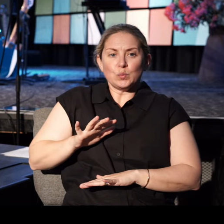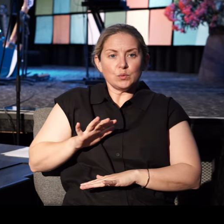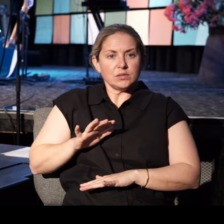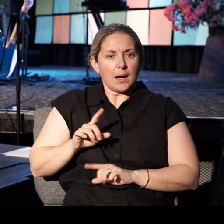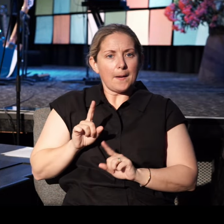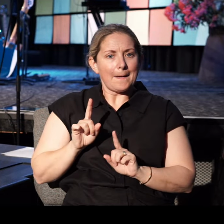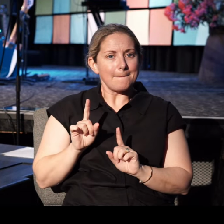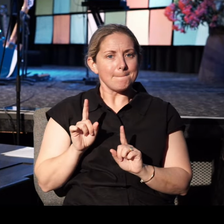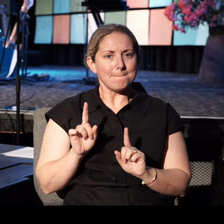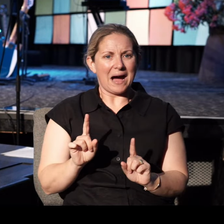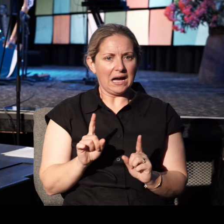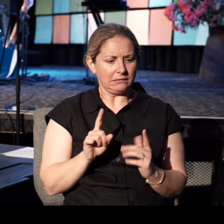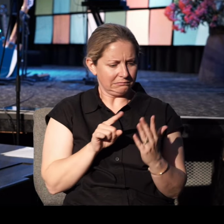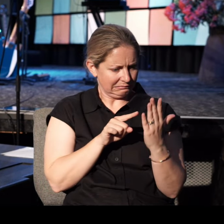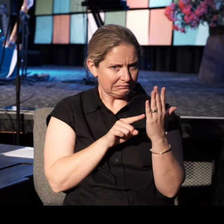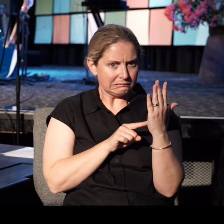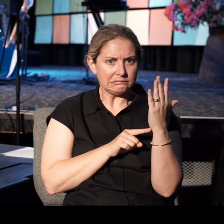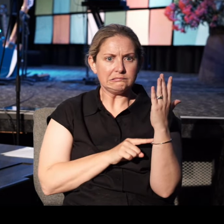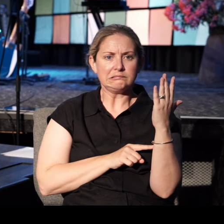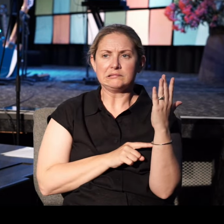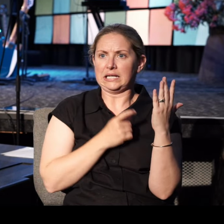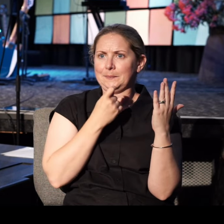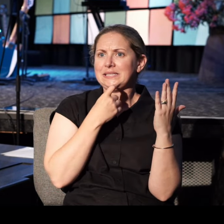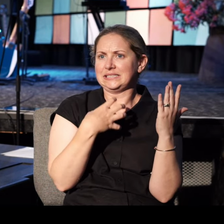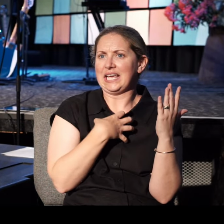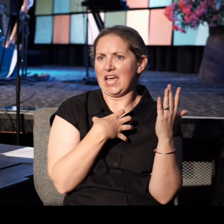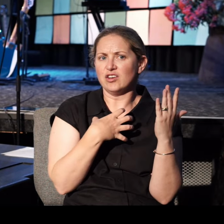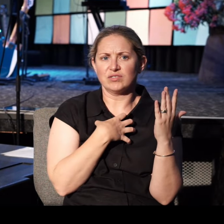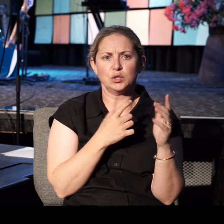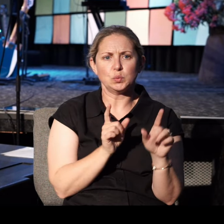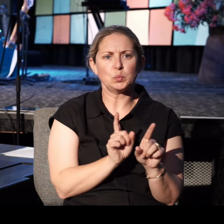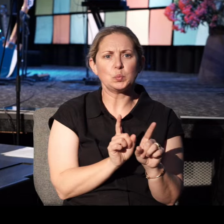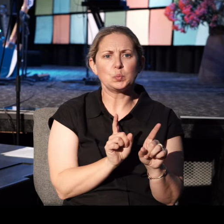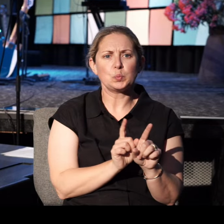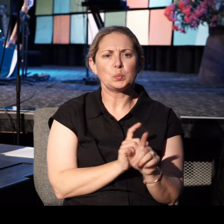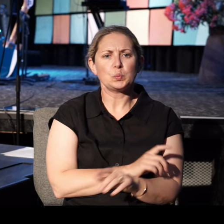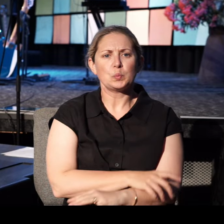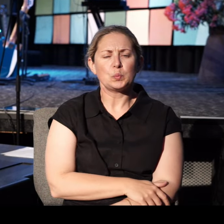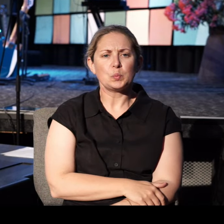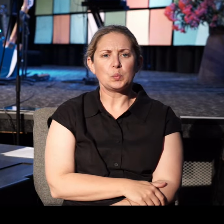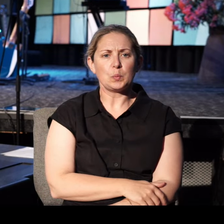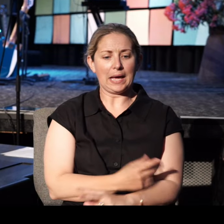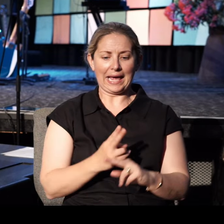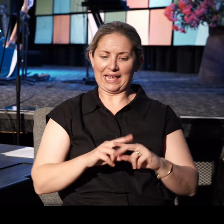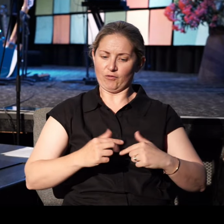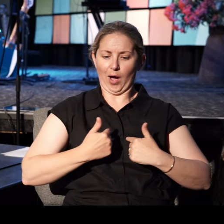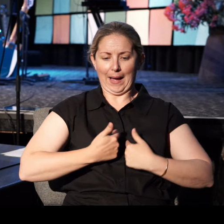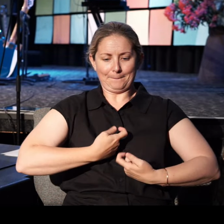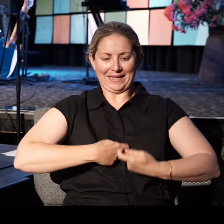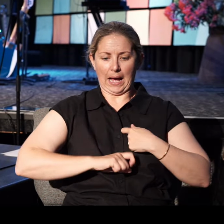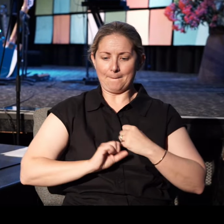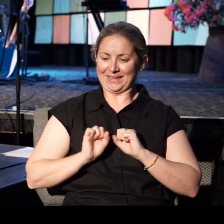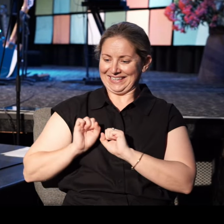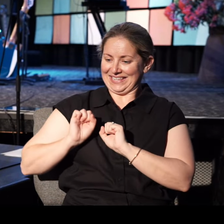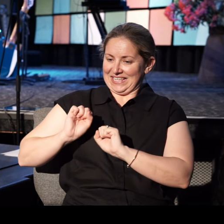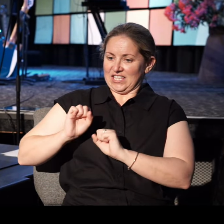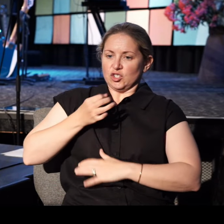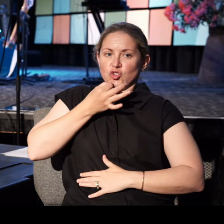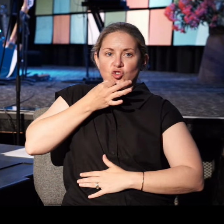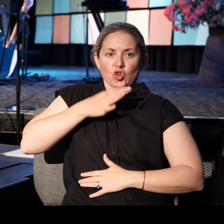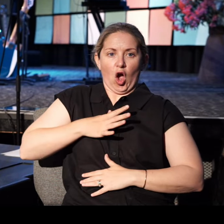fierceness of the beauty of being a child of God. The discriminating character that that creates in a